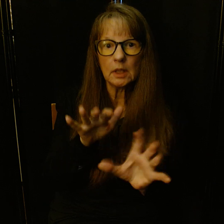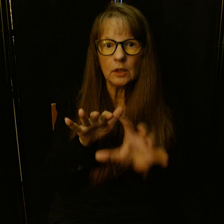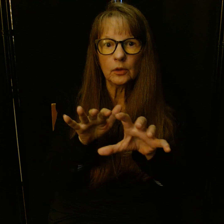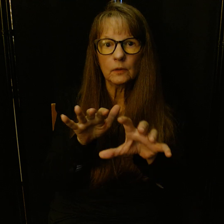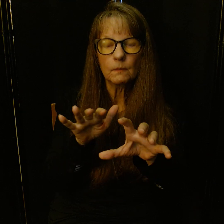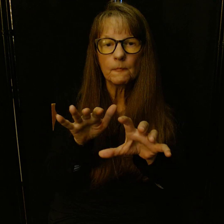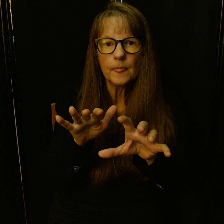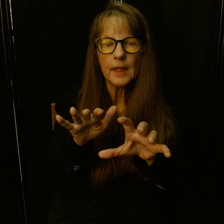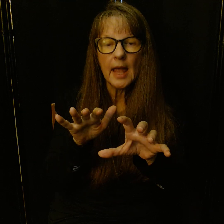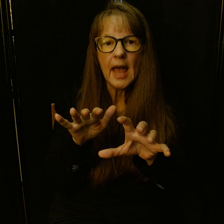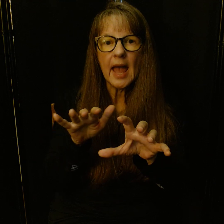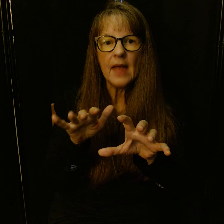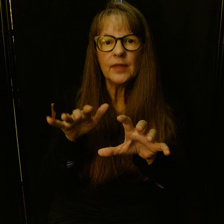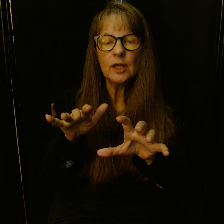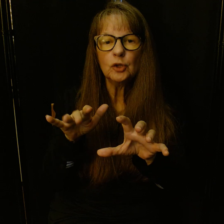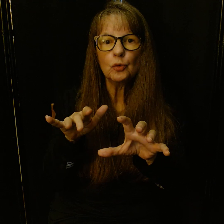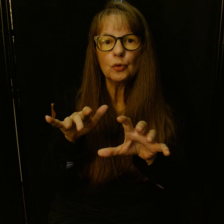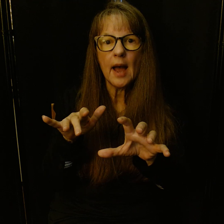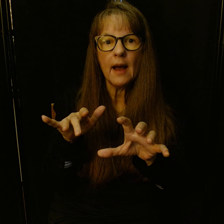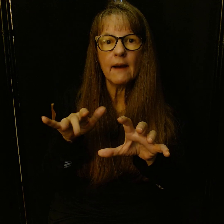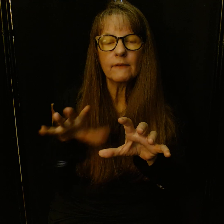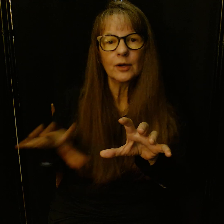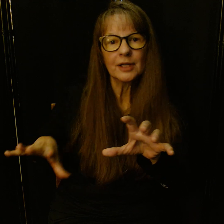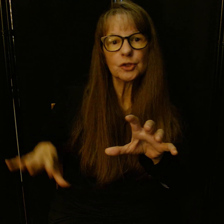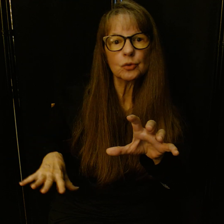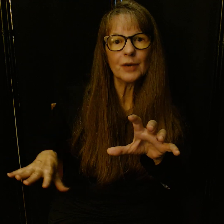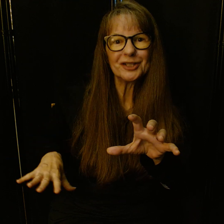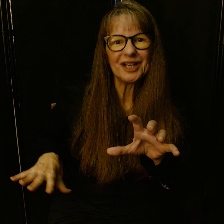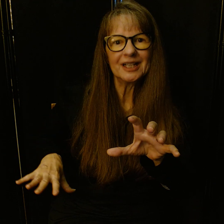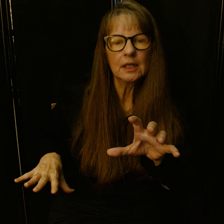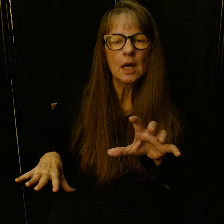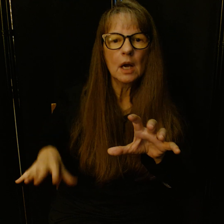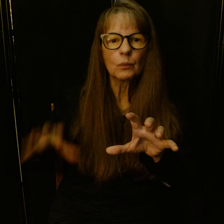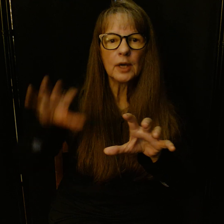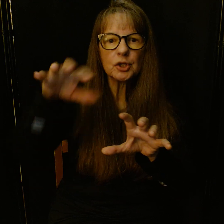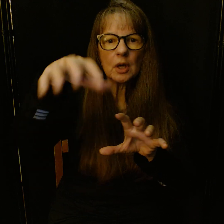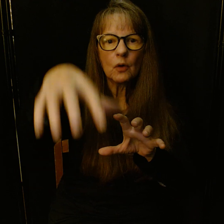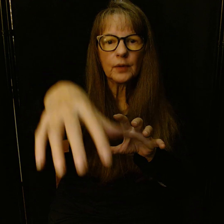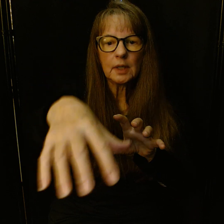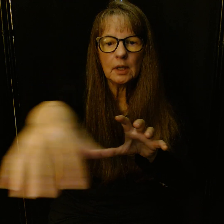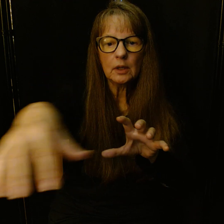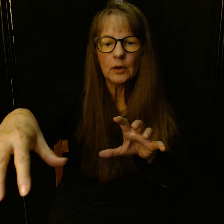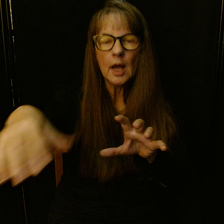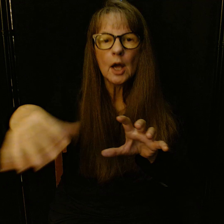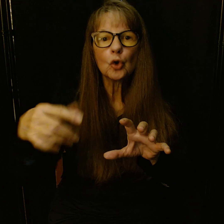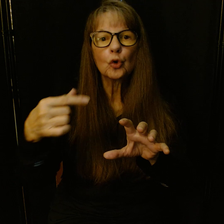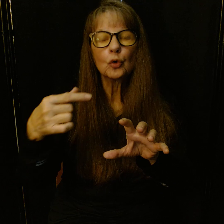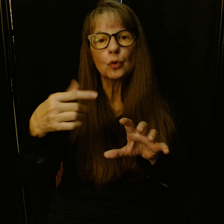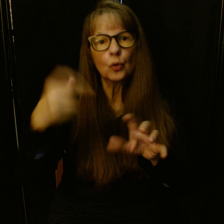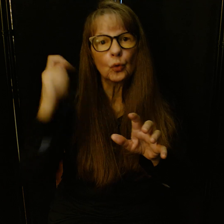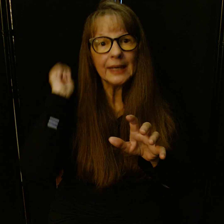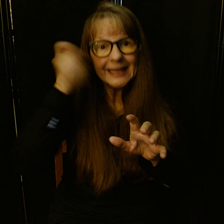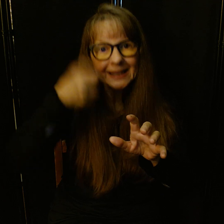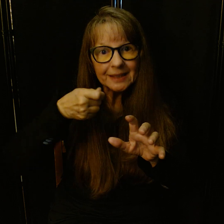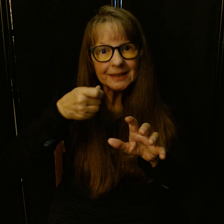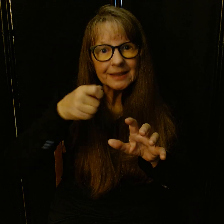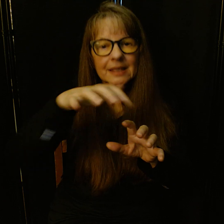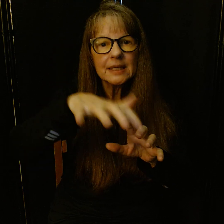here, and then you have, let's do Russia over here. Greenland is like